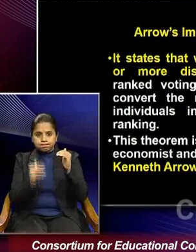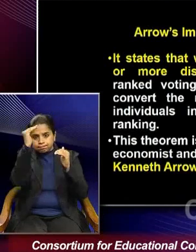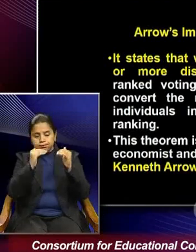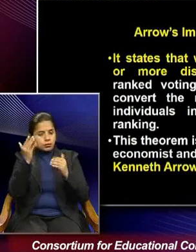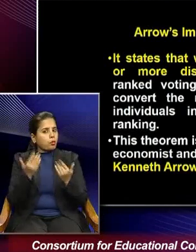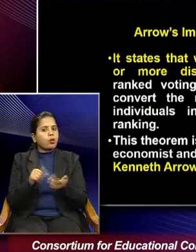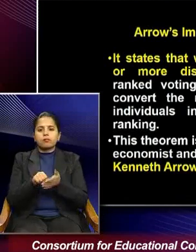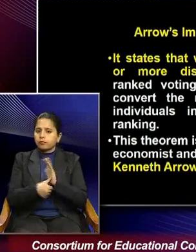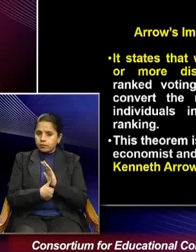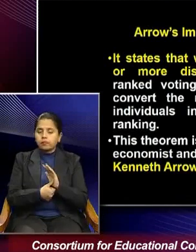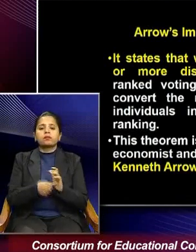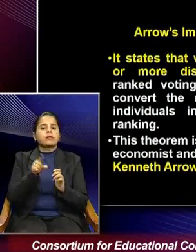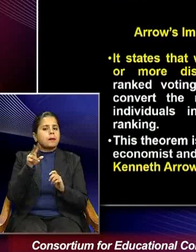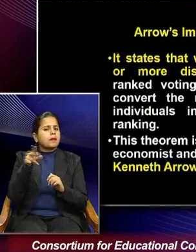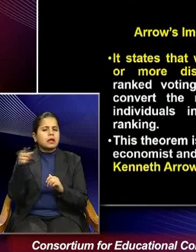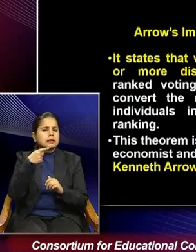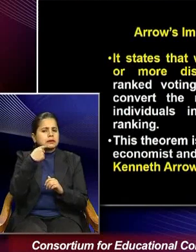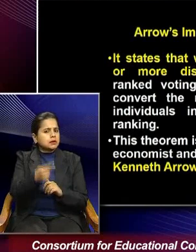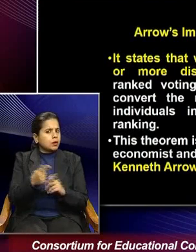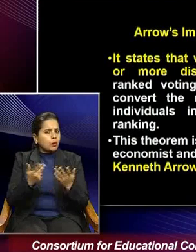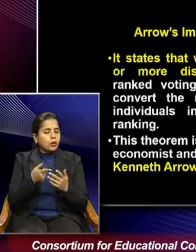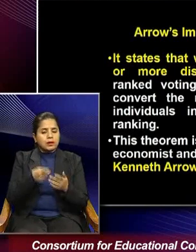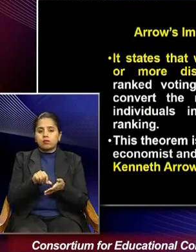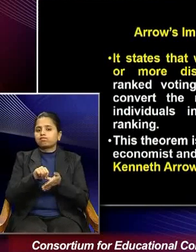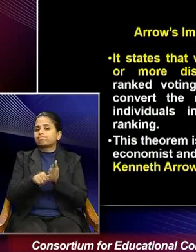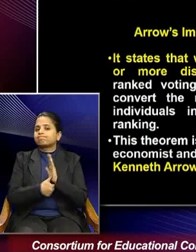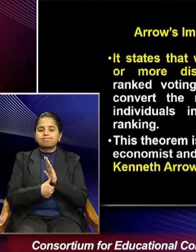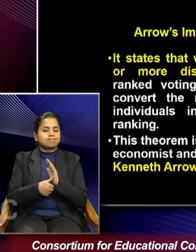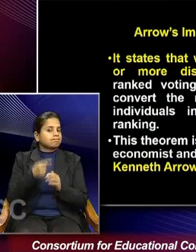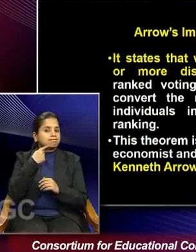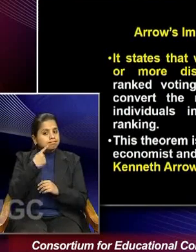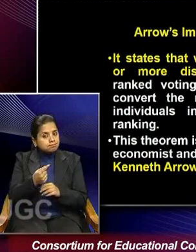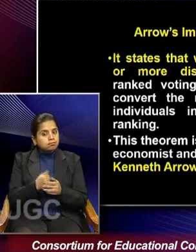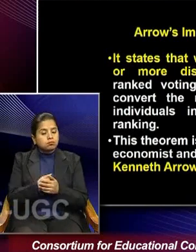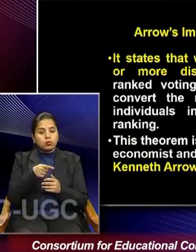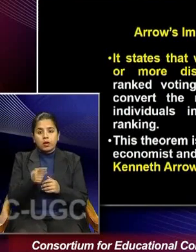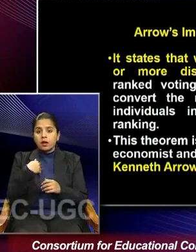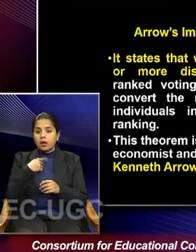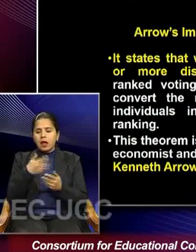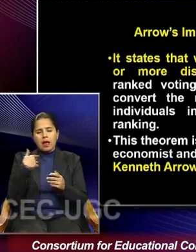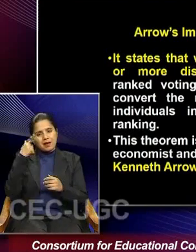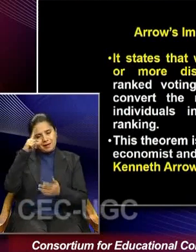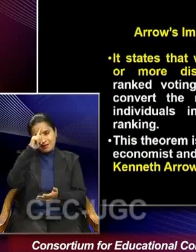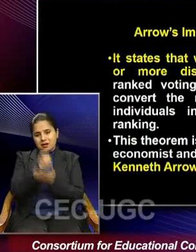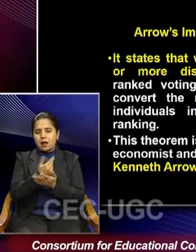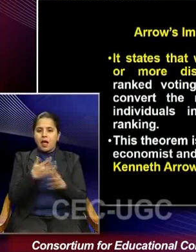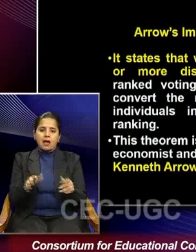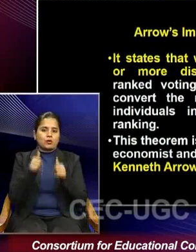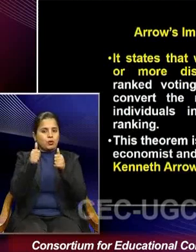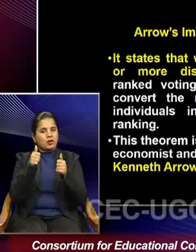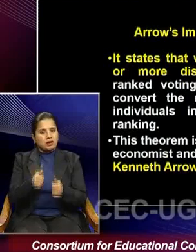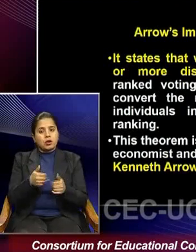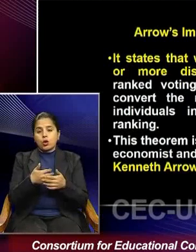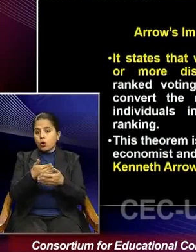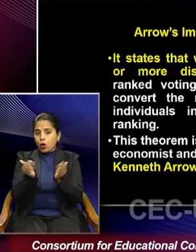Basically, he's asserting that it is impossible to come to a conclusion for